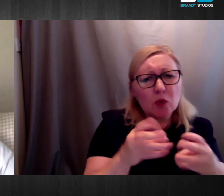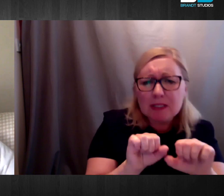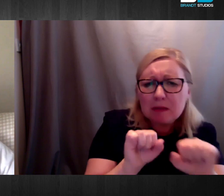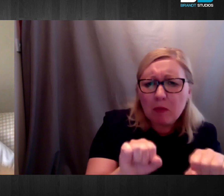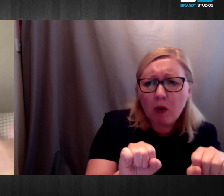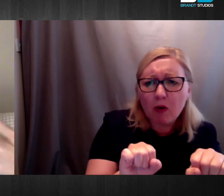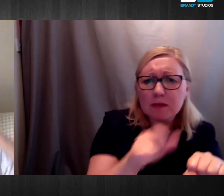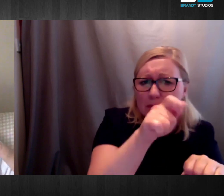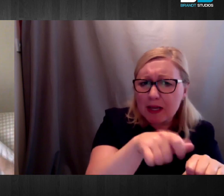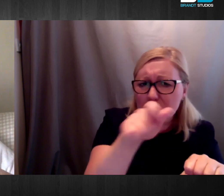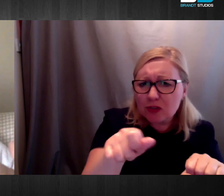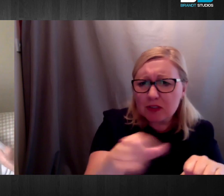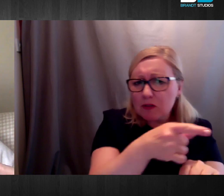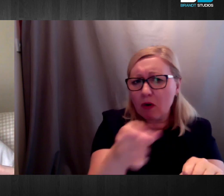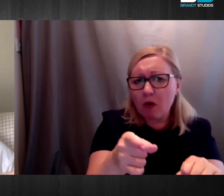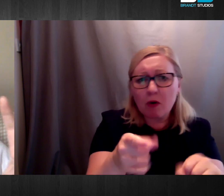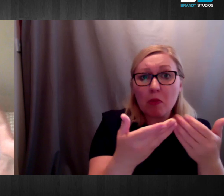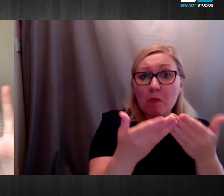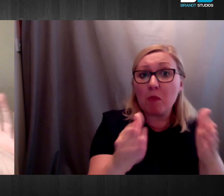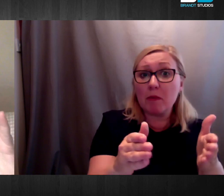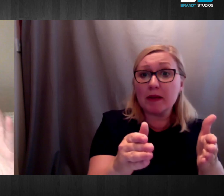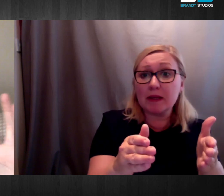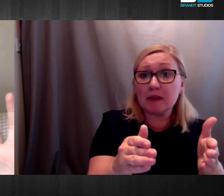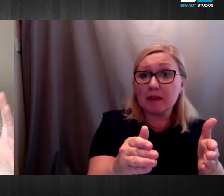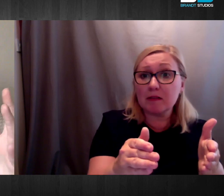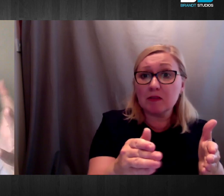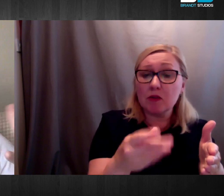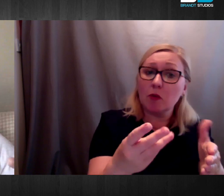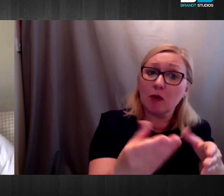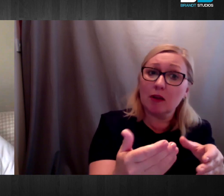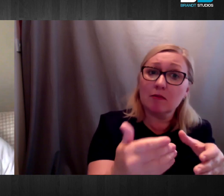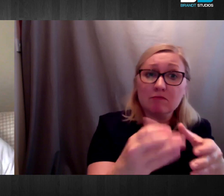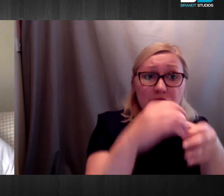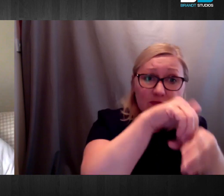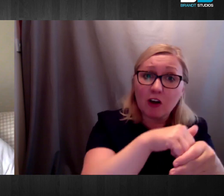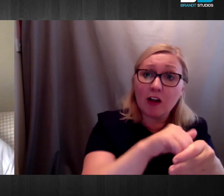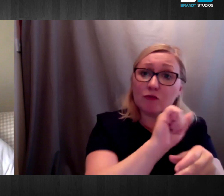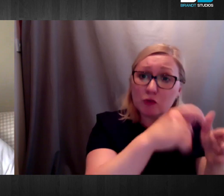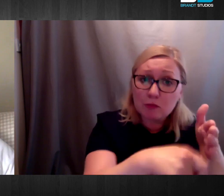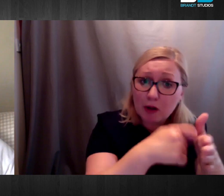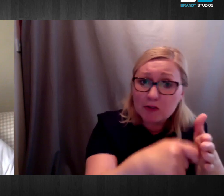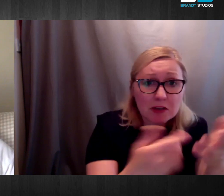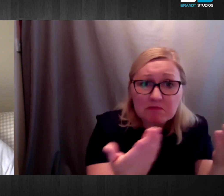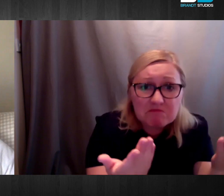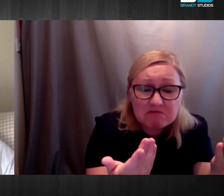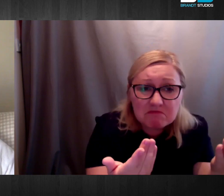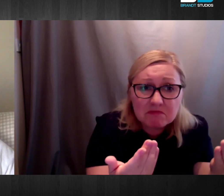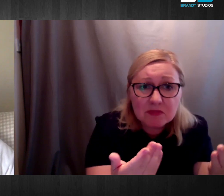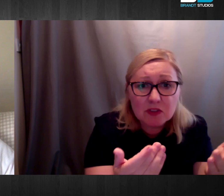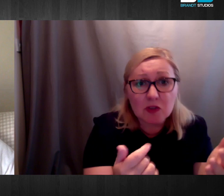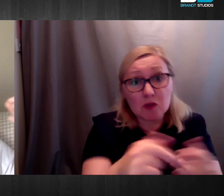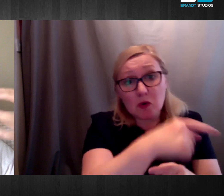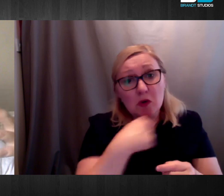involved? And so on. And so I suppose we would just ask for understanding of the research communities, so that